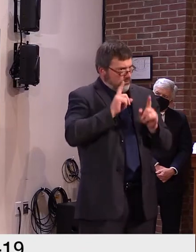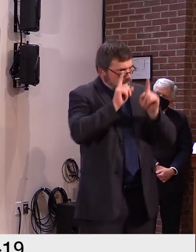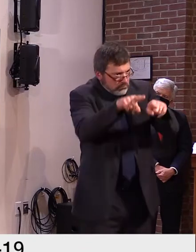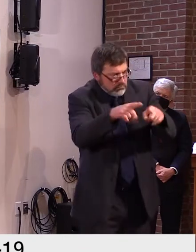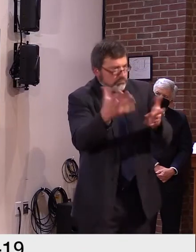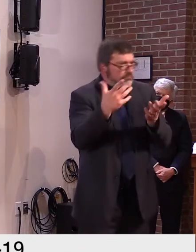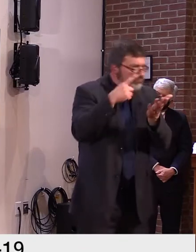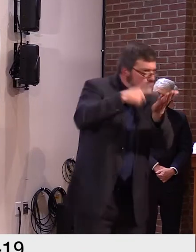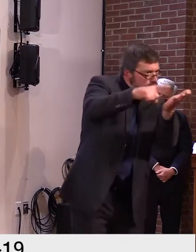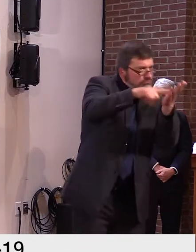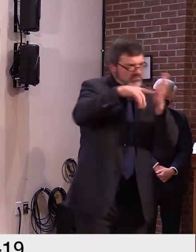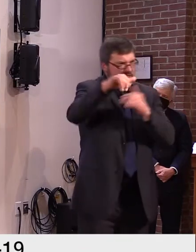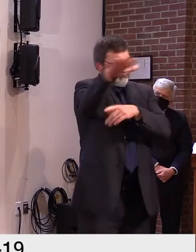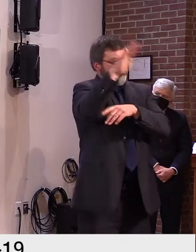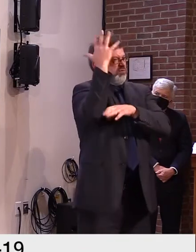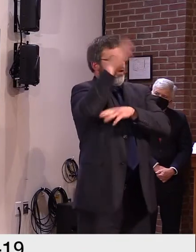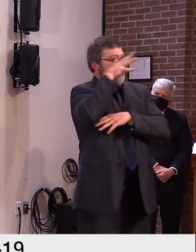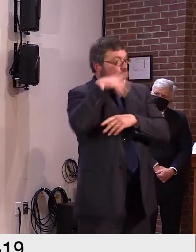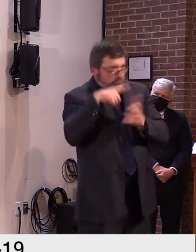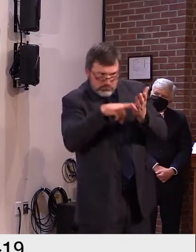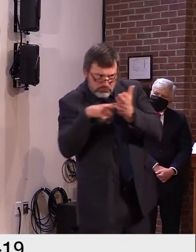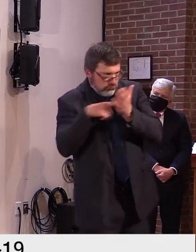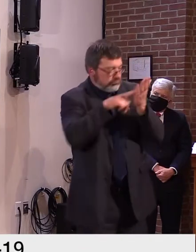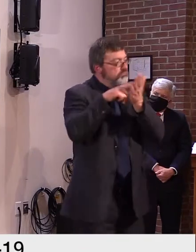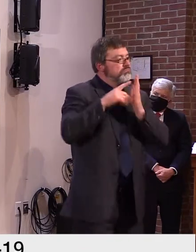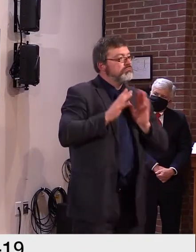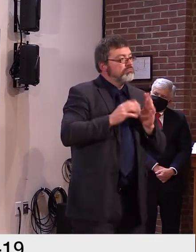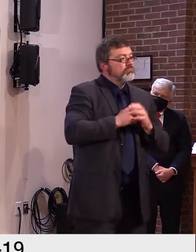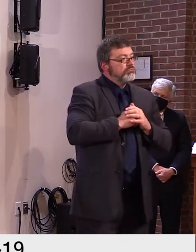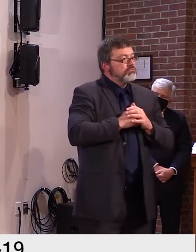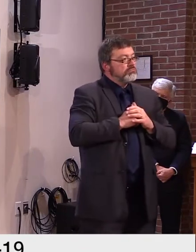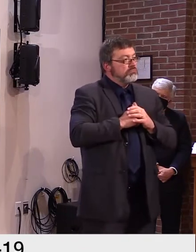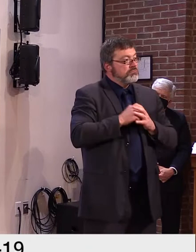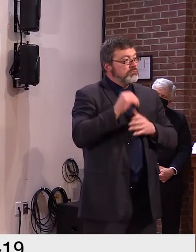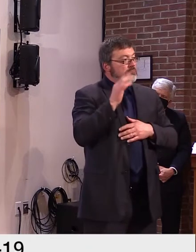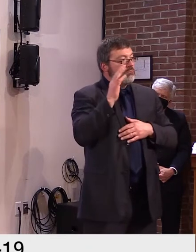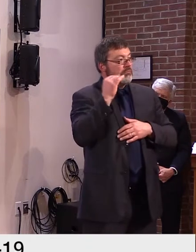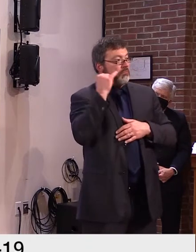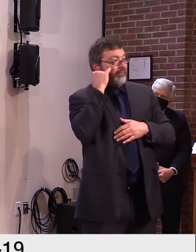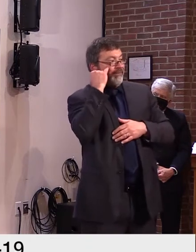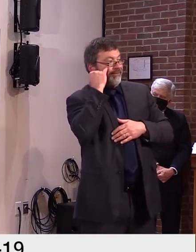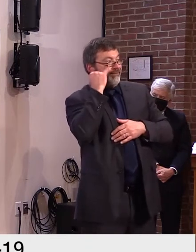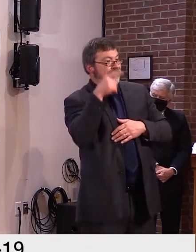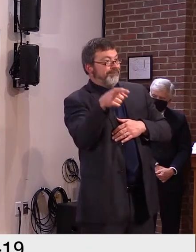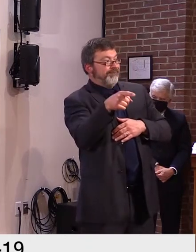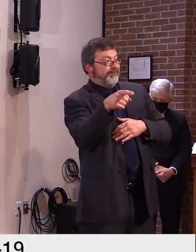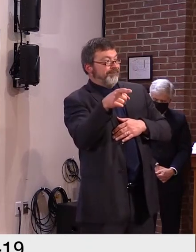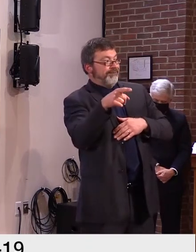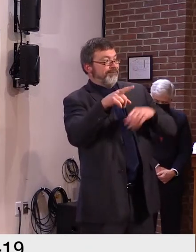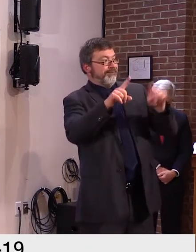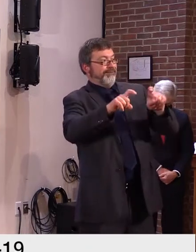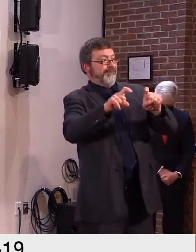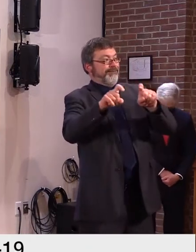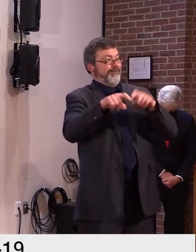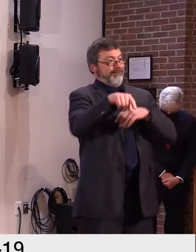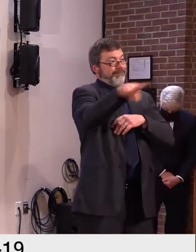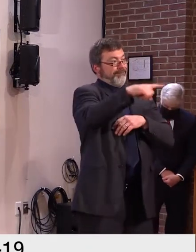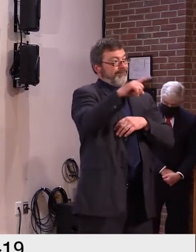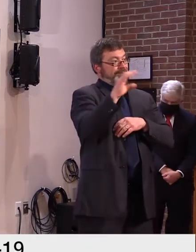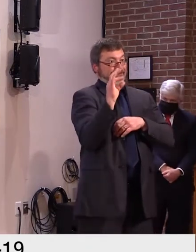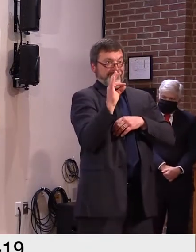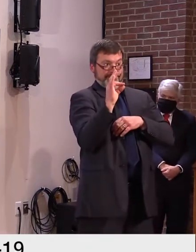Orchard may be reopened to the public as early as Saturday. I'll turn it back to the governor now.